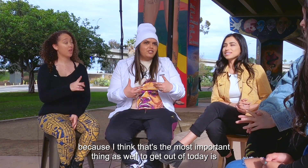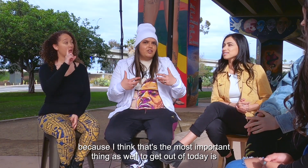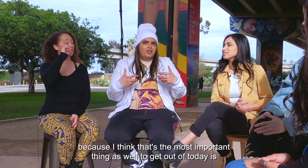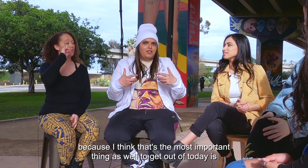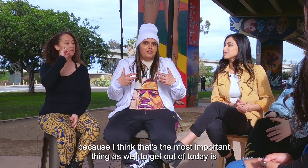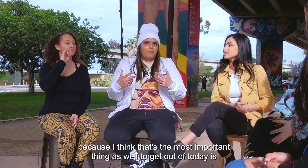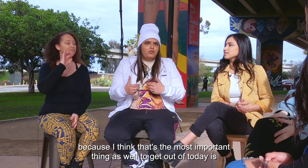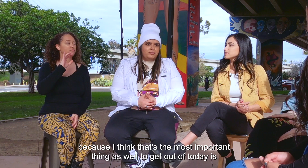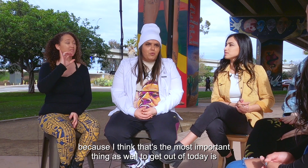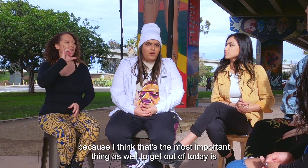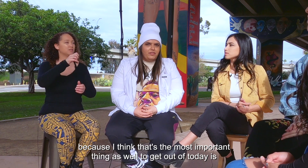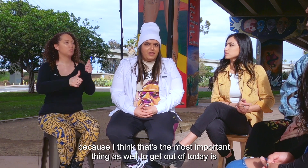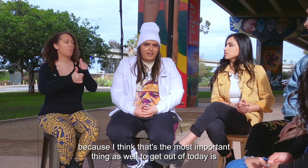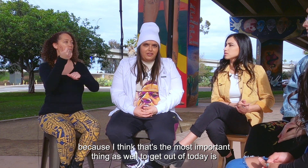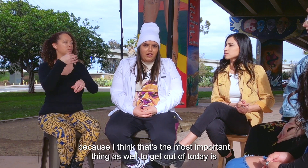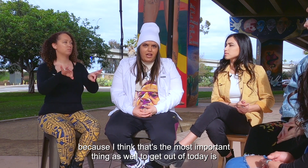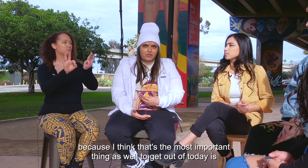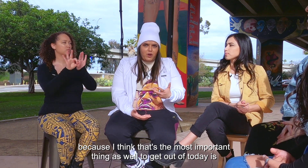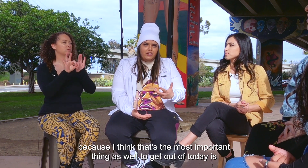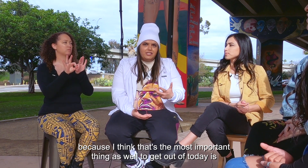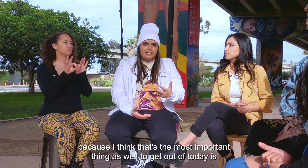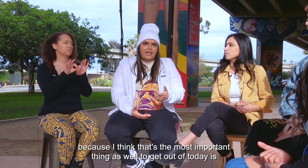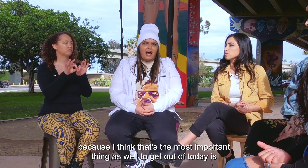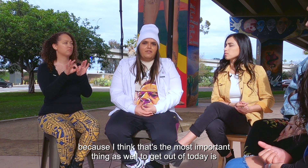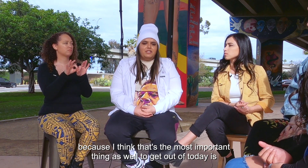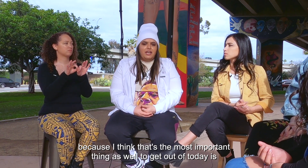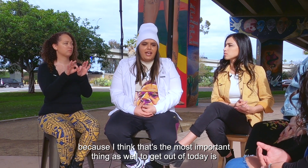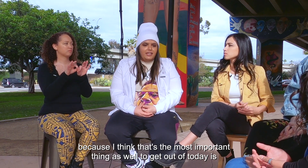think that's the most important thing as